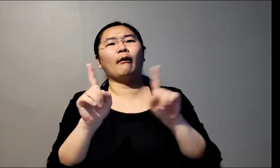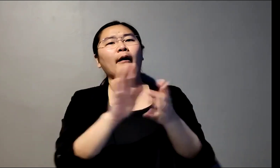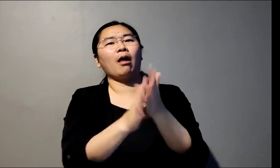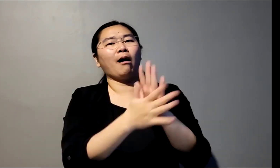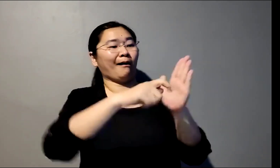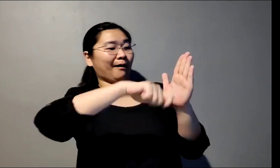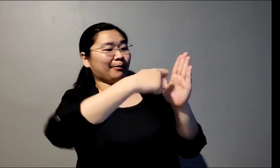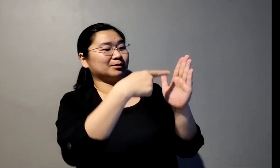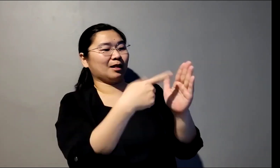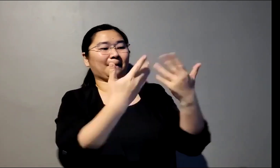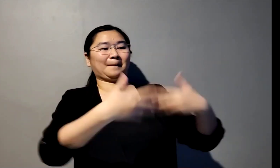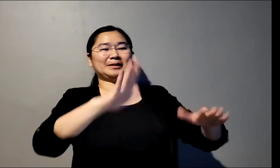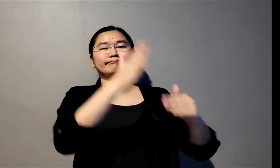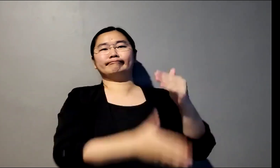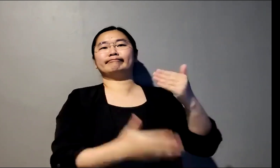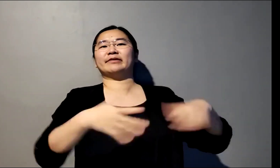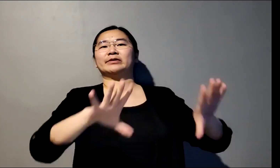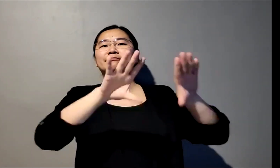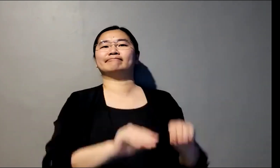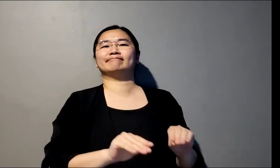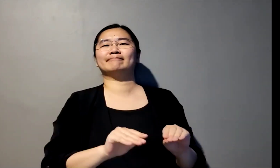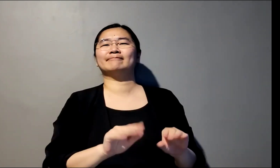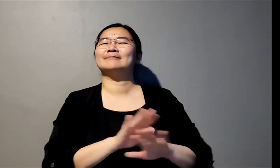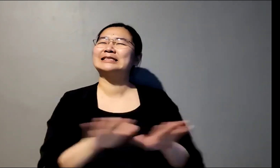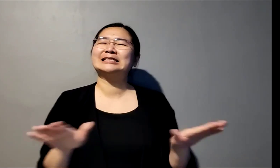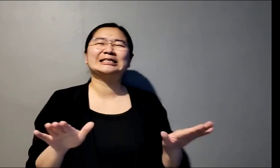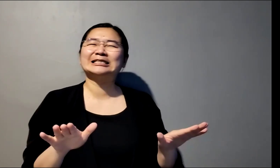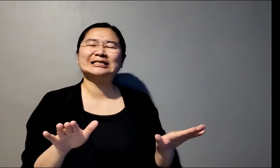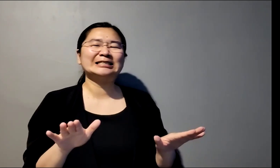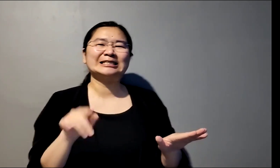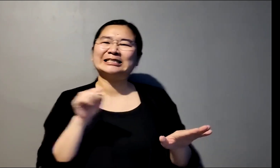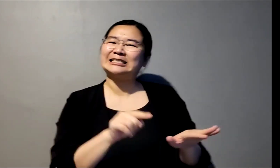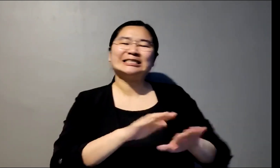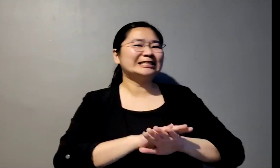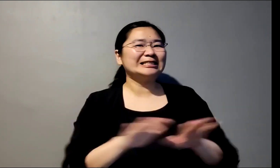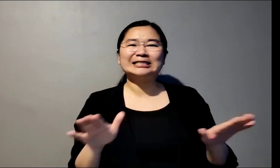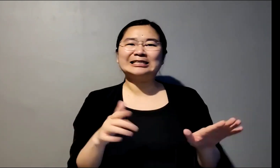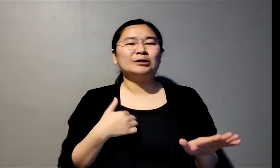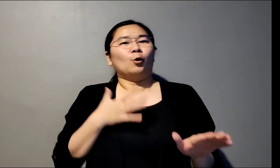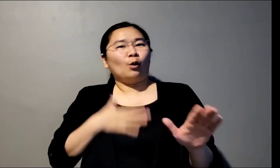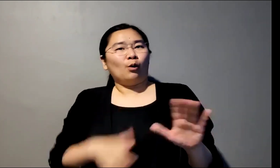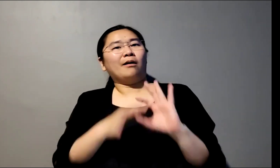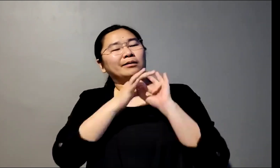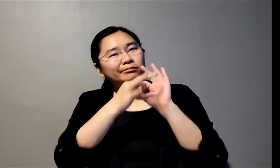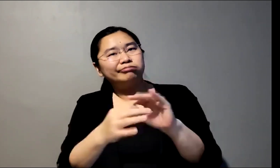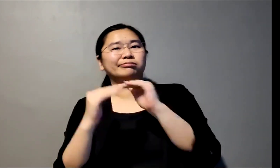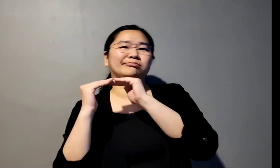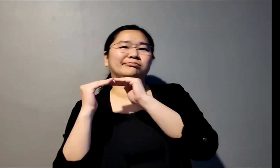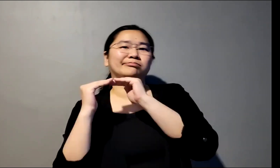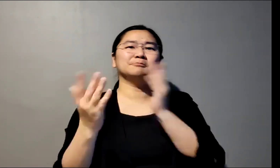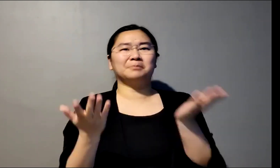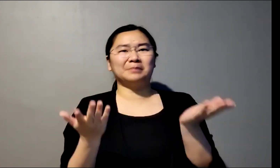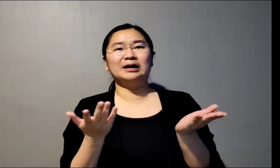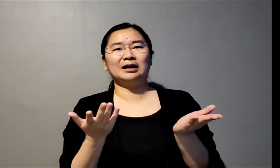that the sustainability is there and the government is allocating the money, which is not the case. I'm saying